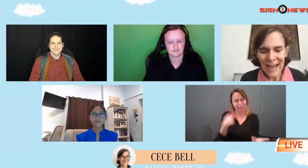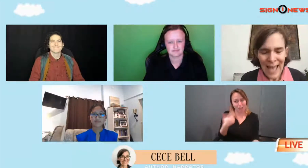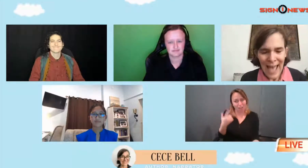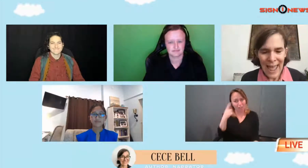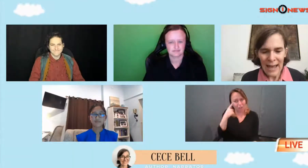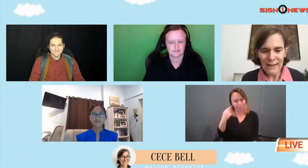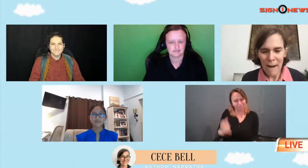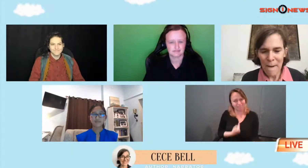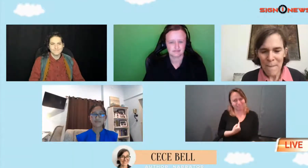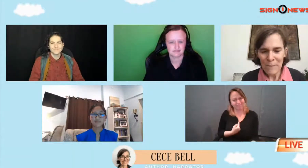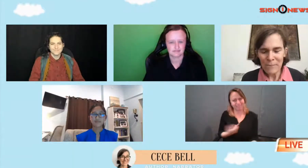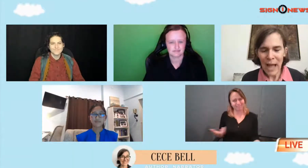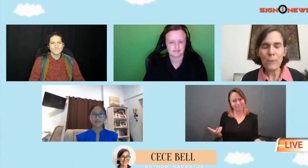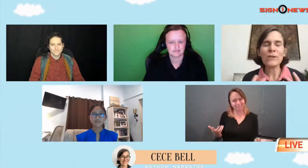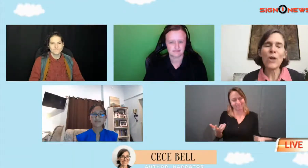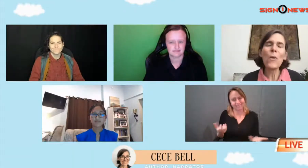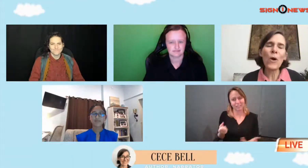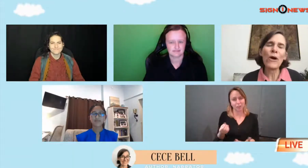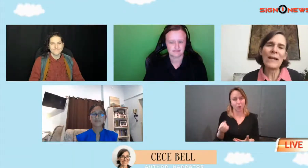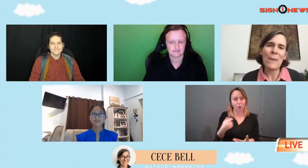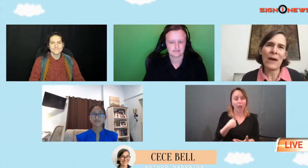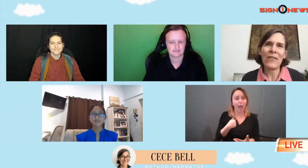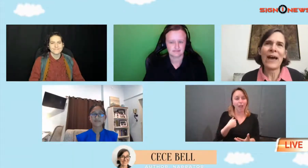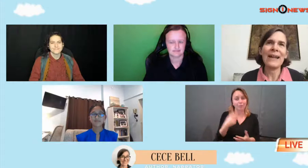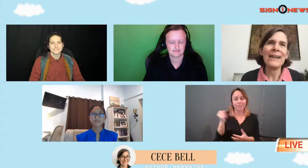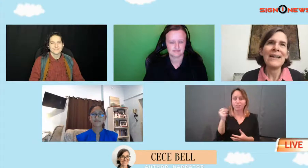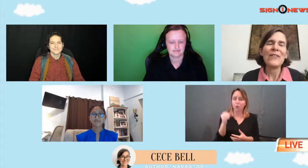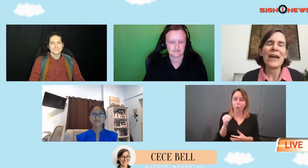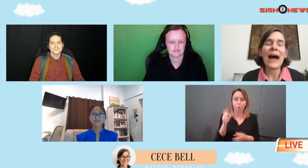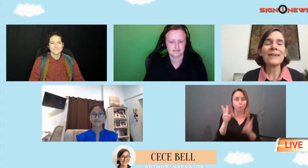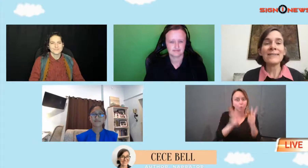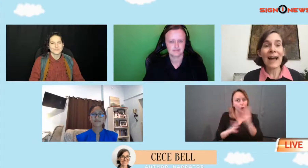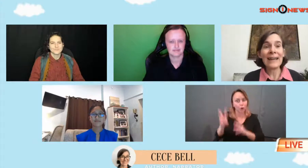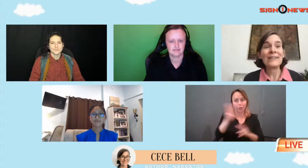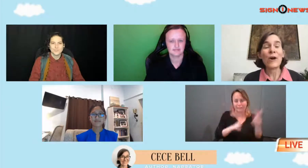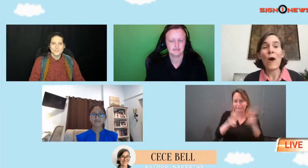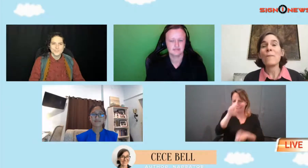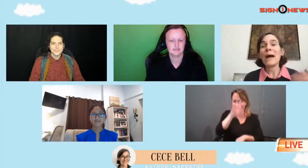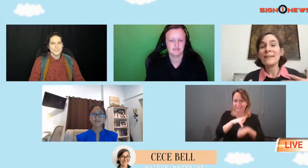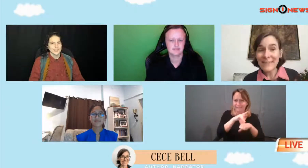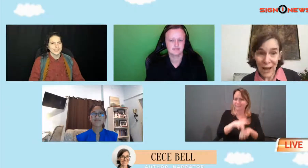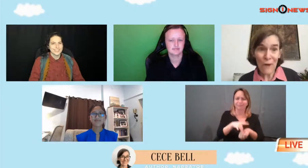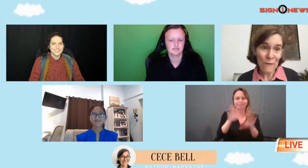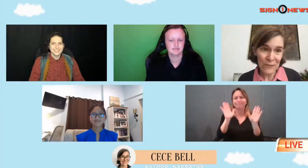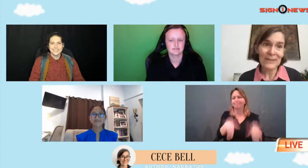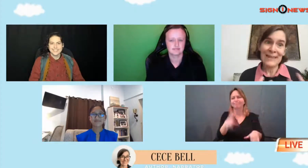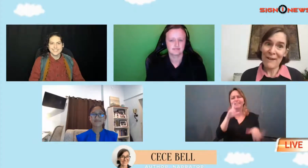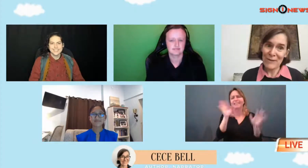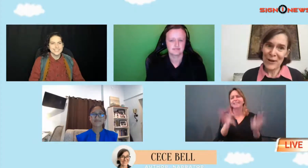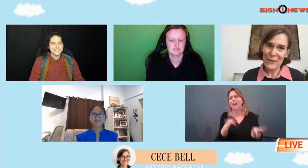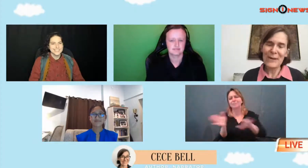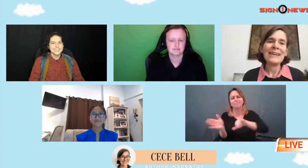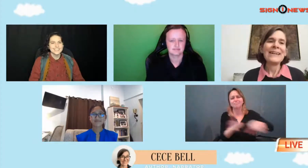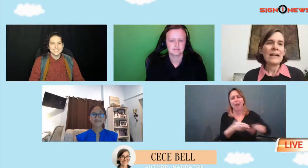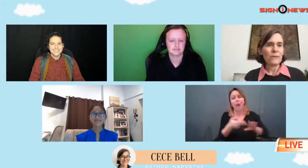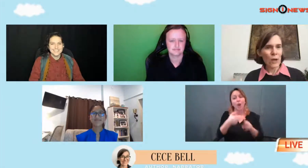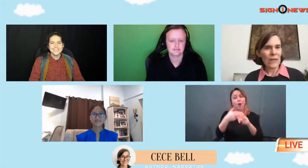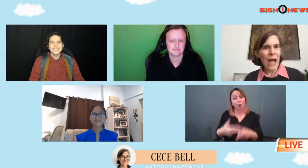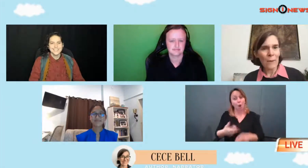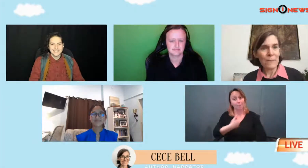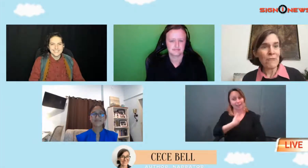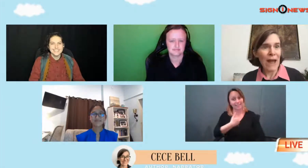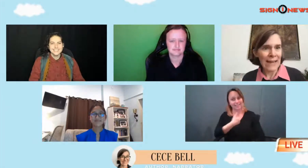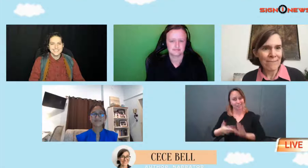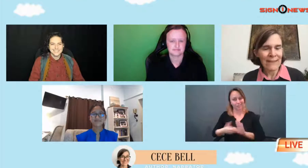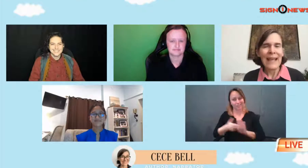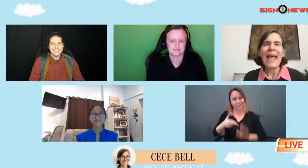was. And I was so worried about that I decided to call myself Deafo so that